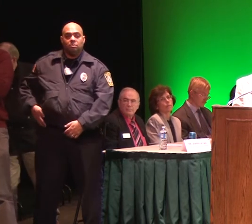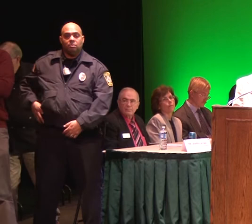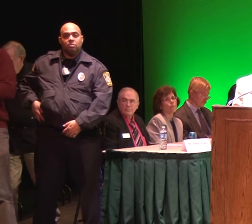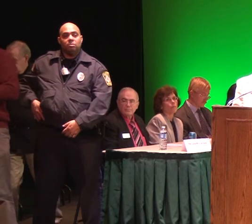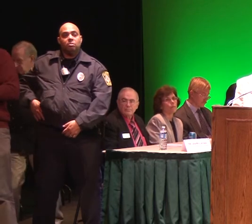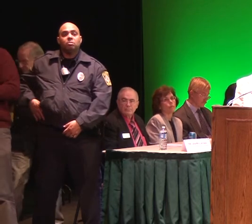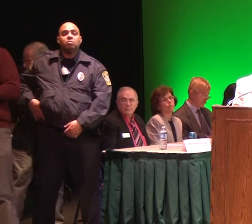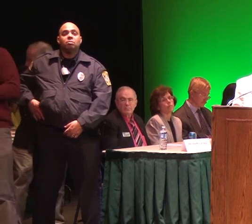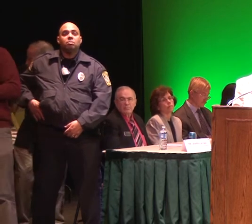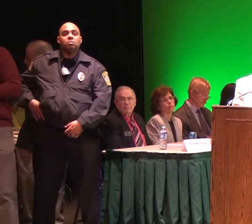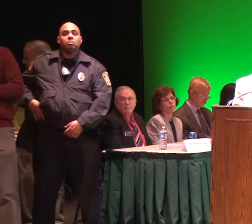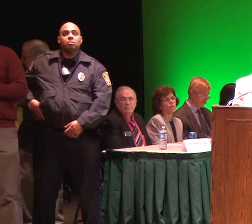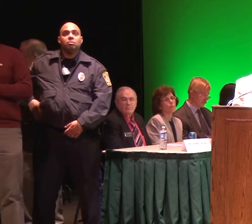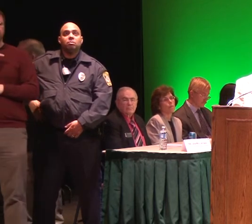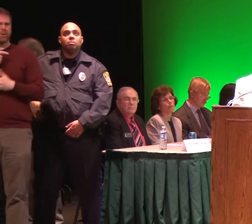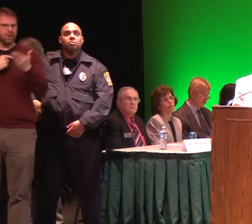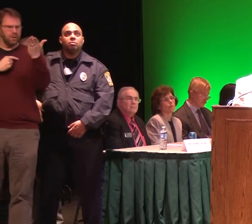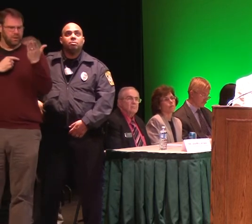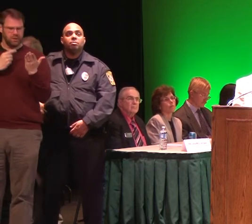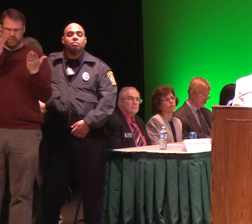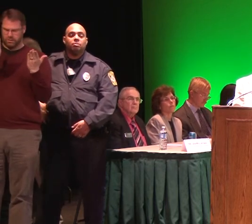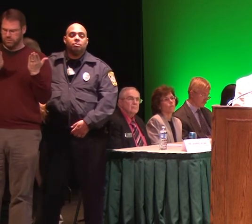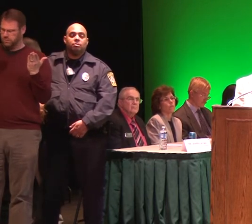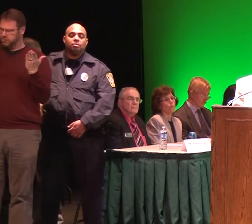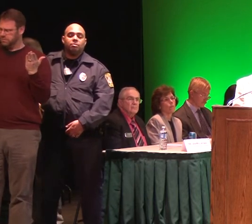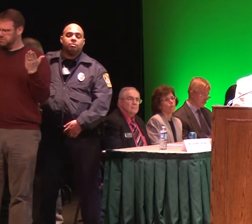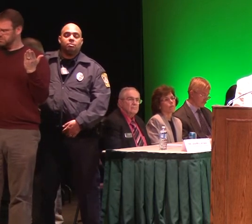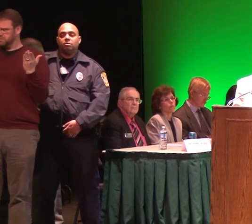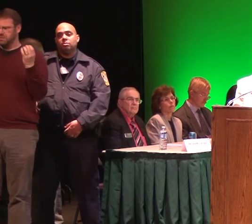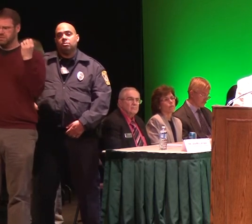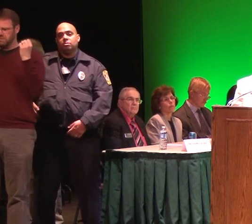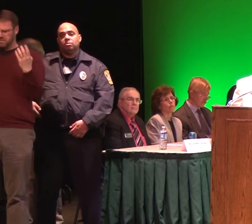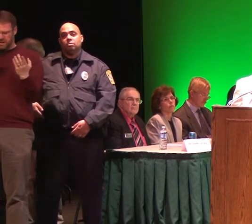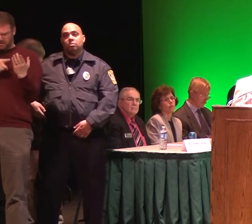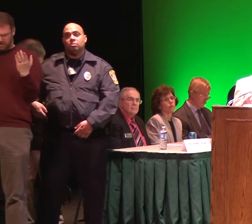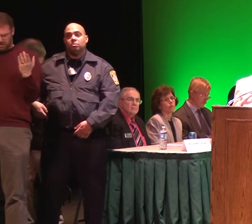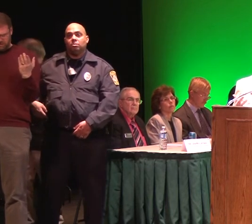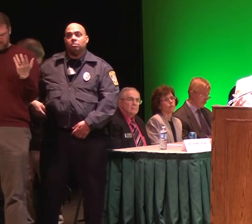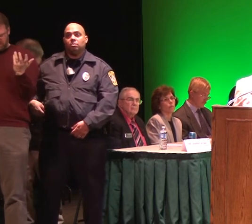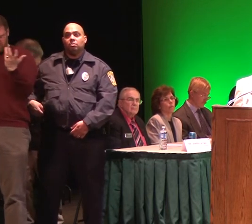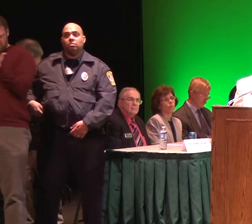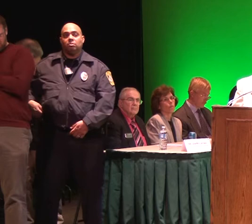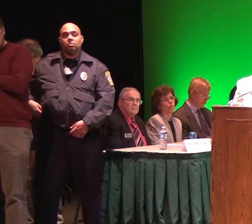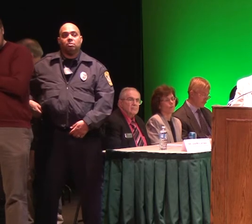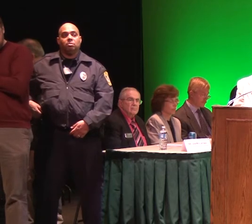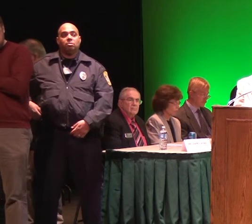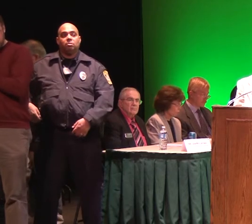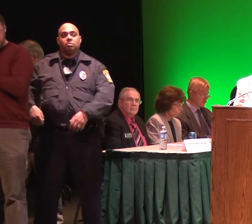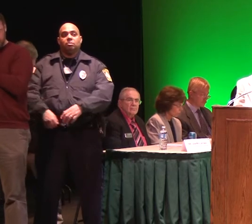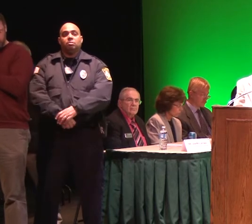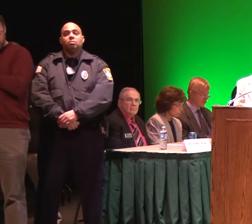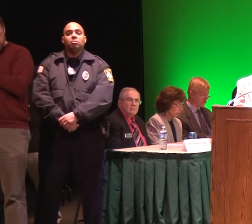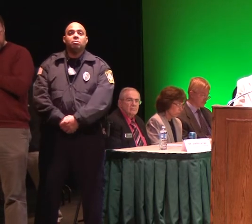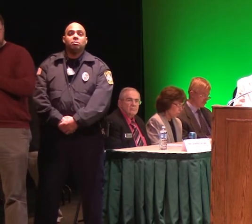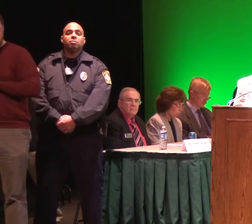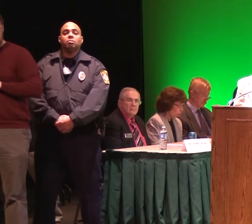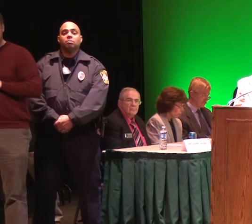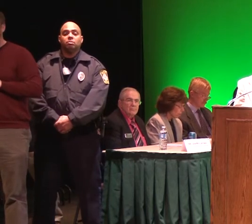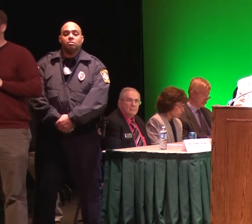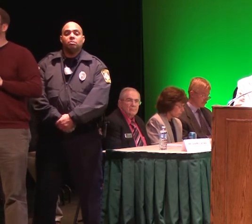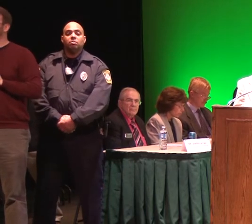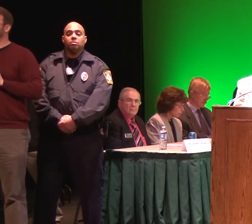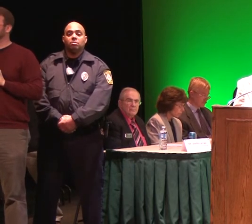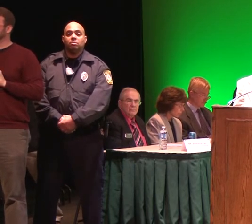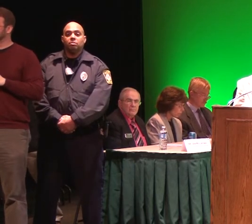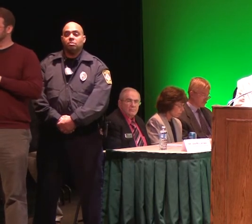There were several that fit this description. I had the task of having